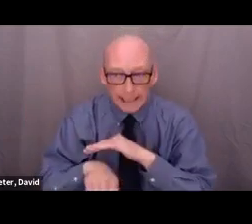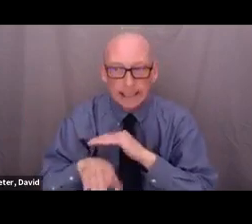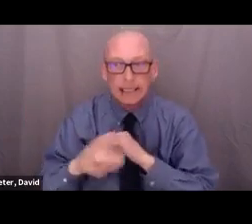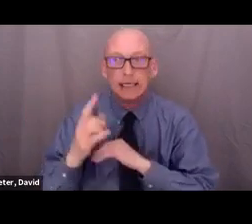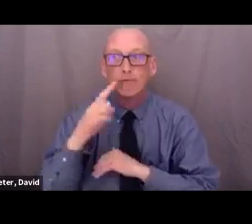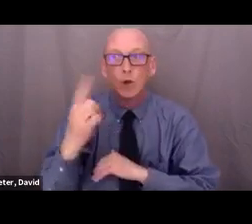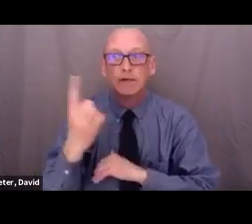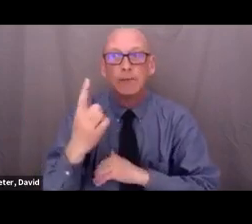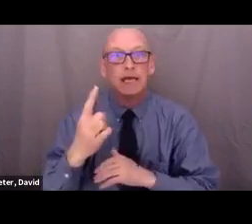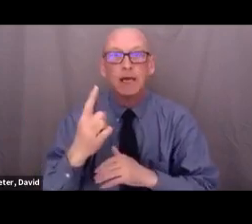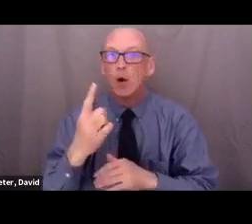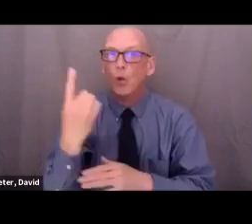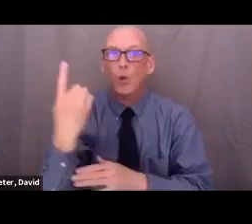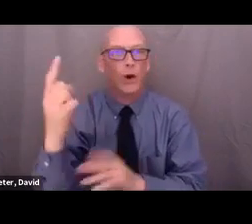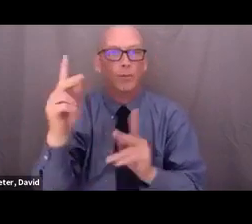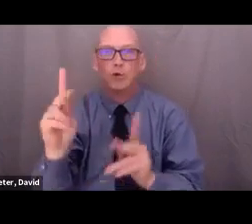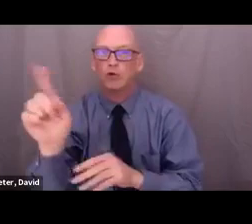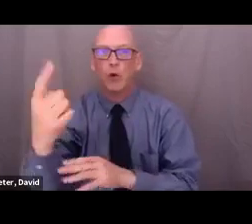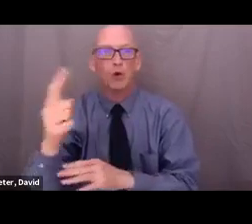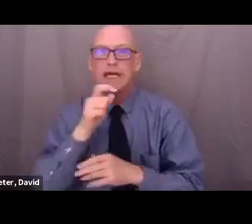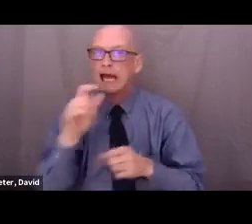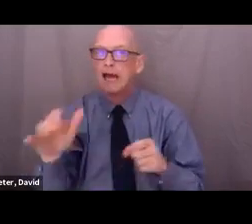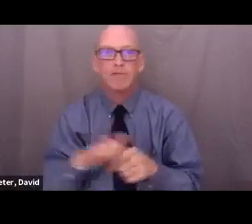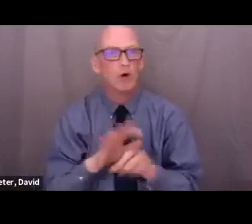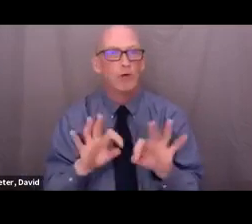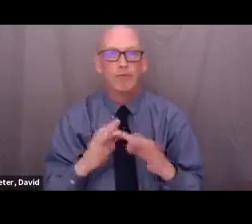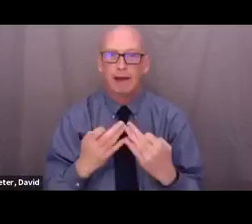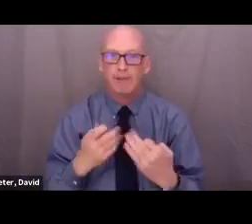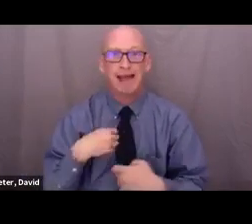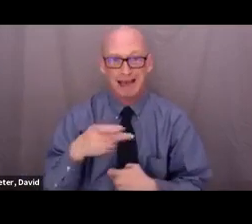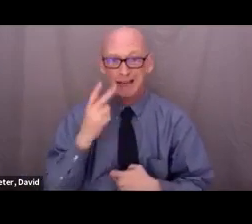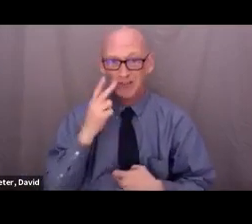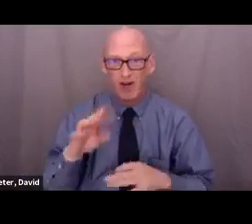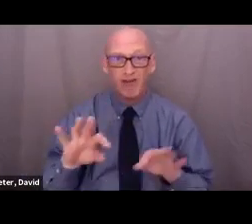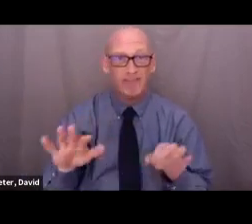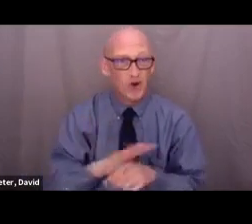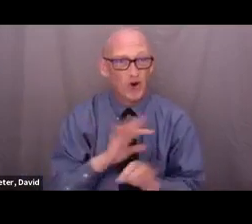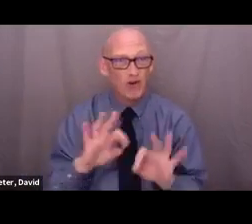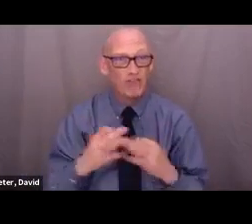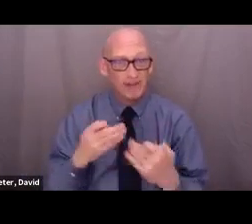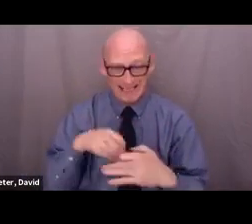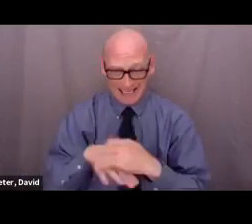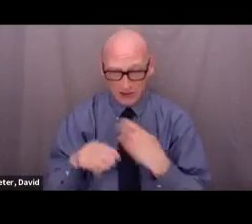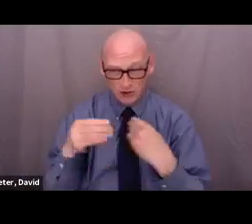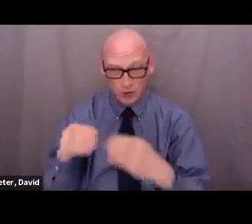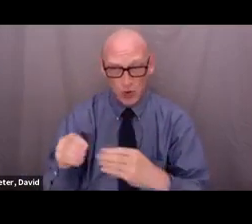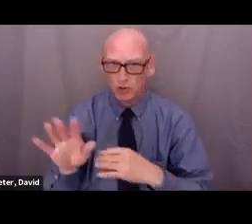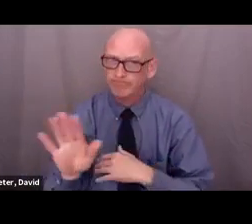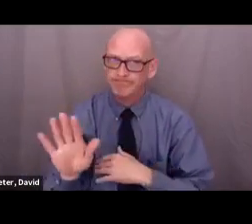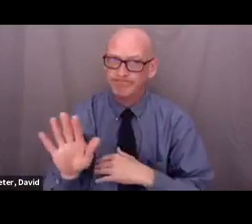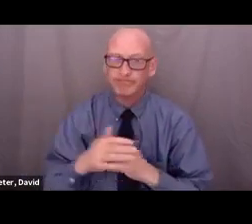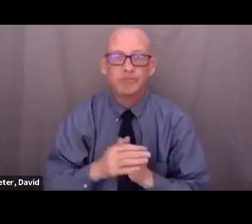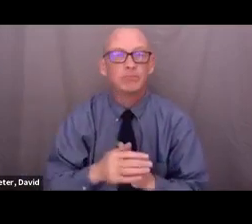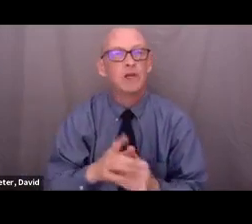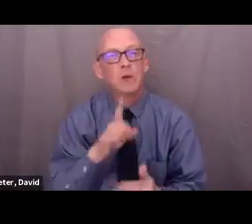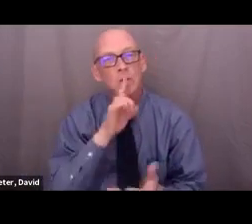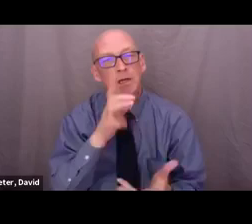goes in, don't take the entire family. I saw that as well, too. Some things I really want to stress